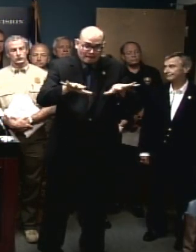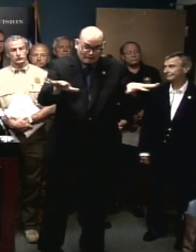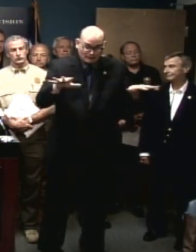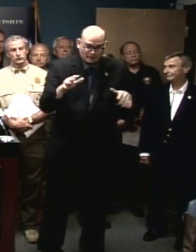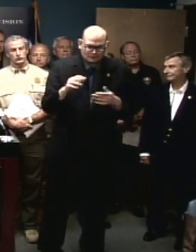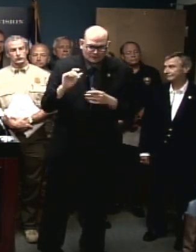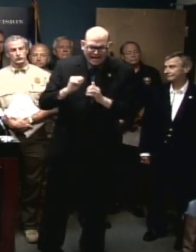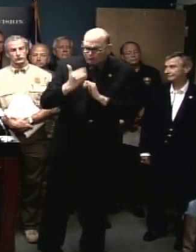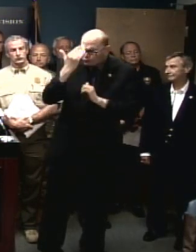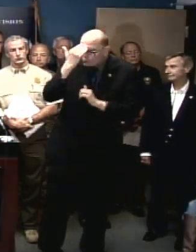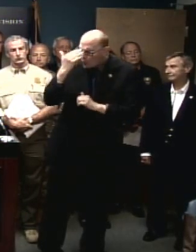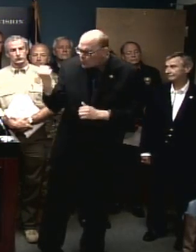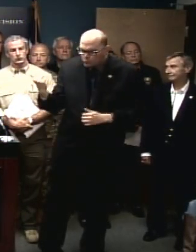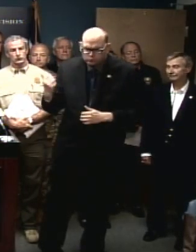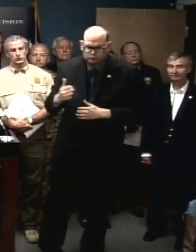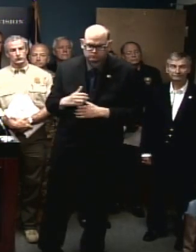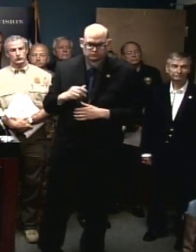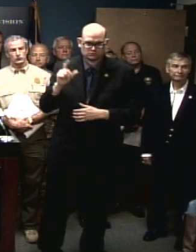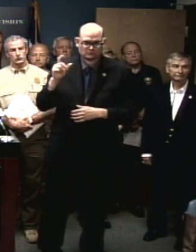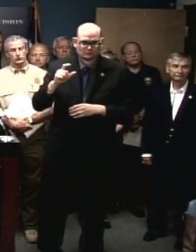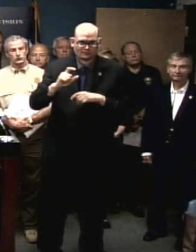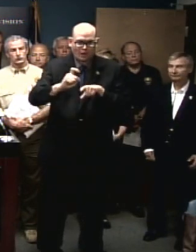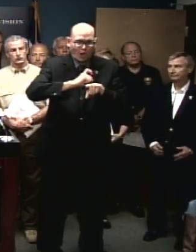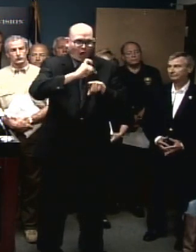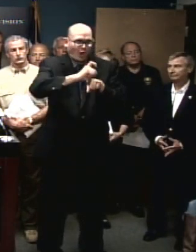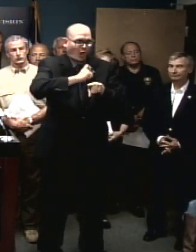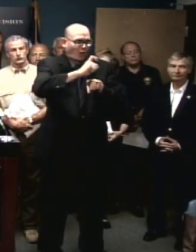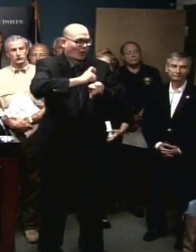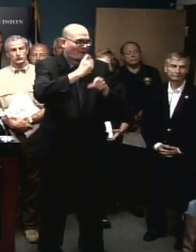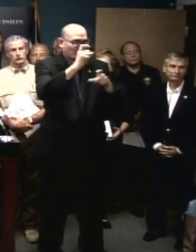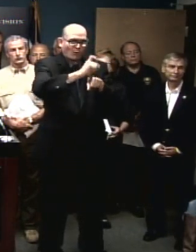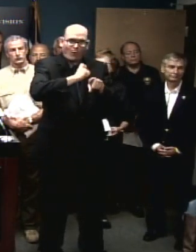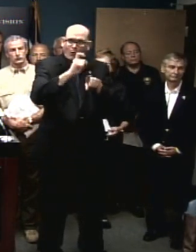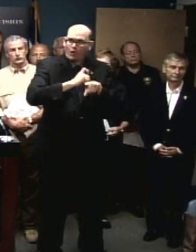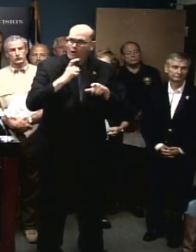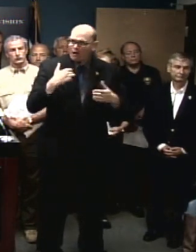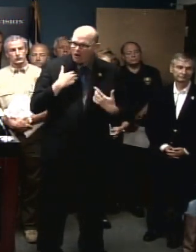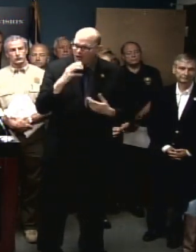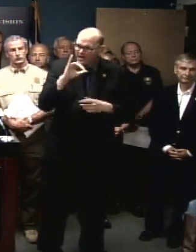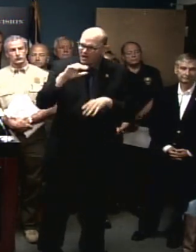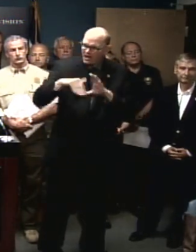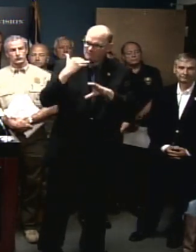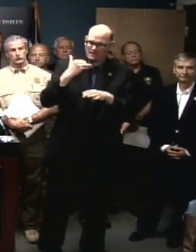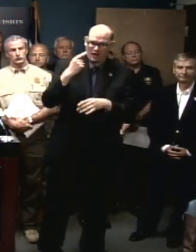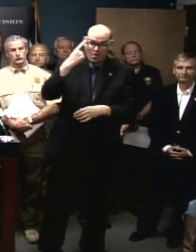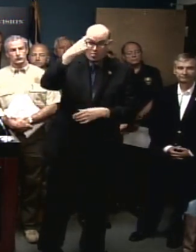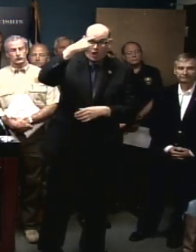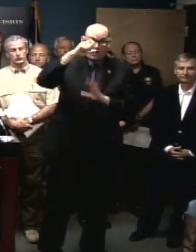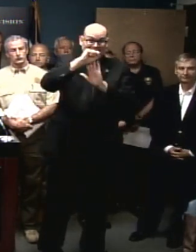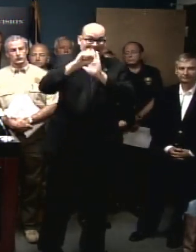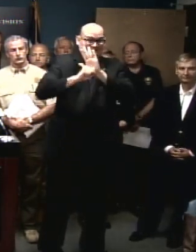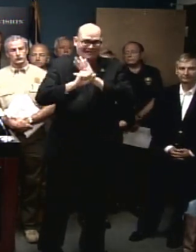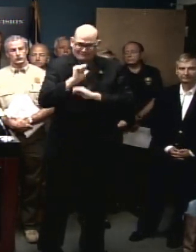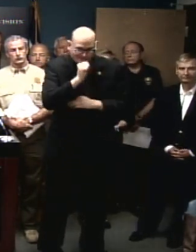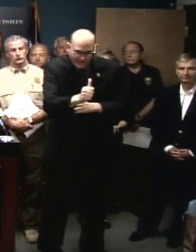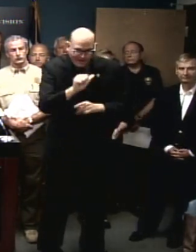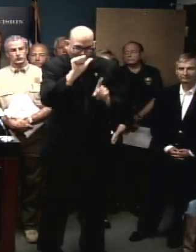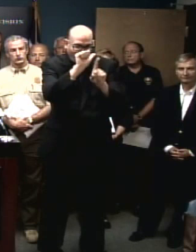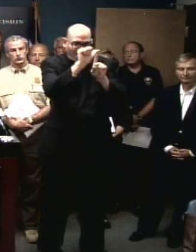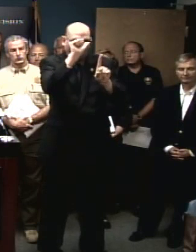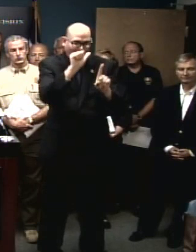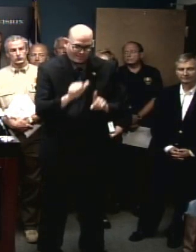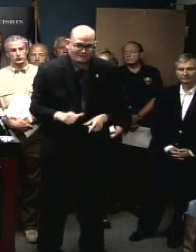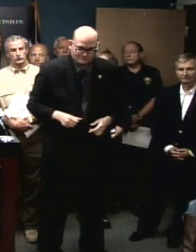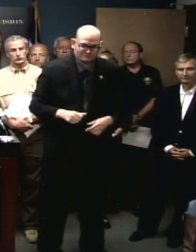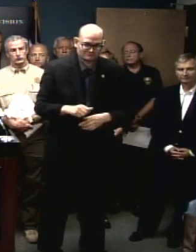You know, I think the calls started to come in. I think, you know, these are things that happen, and that's the one thing about having everybody sitting at the table